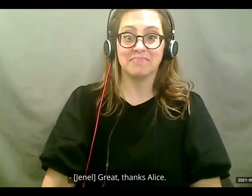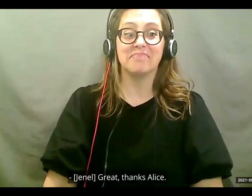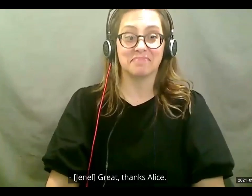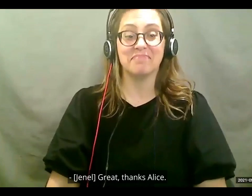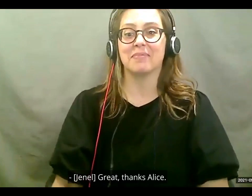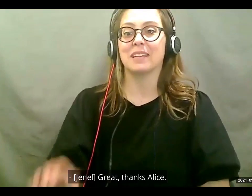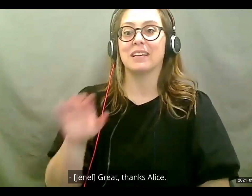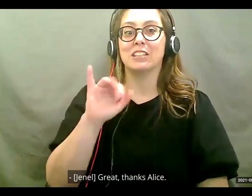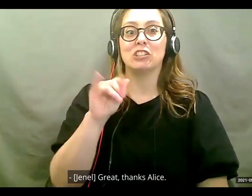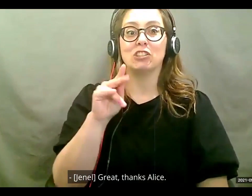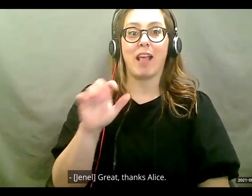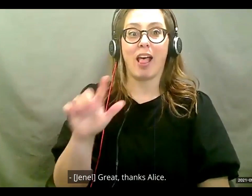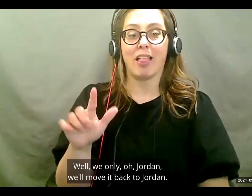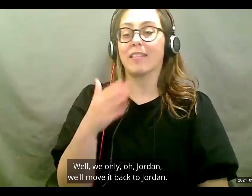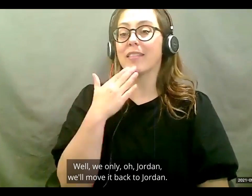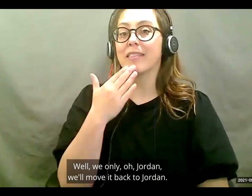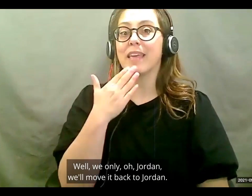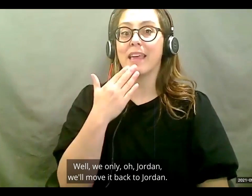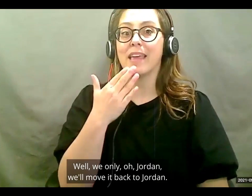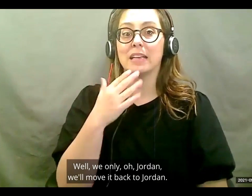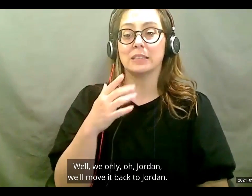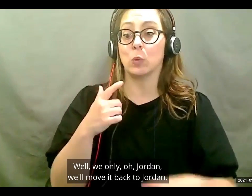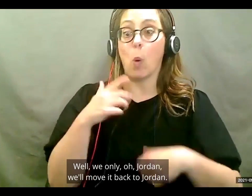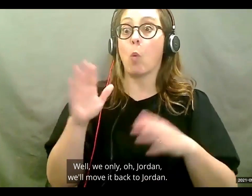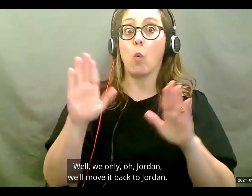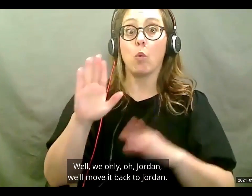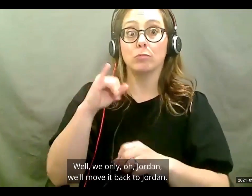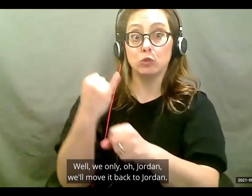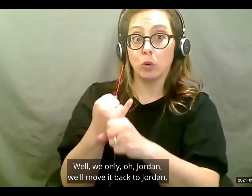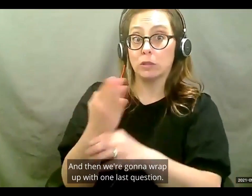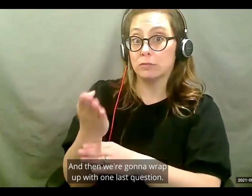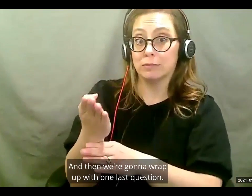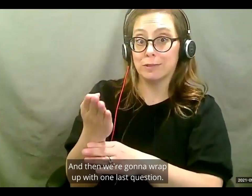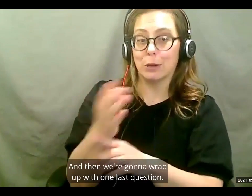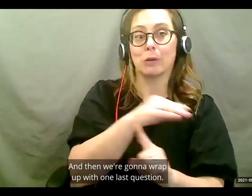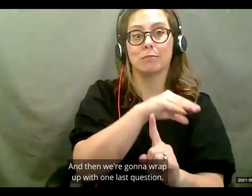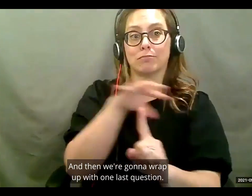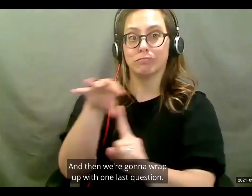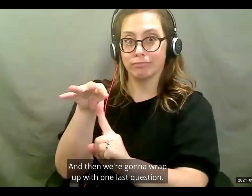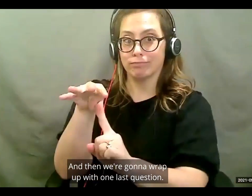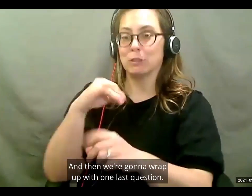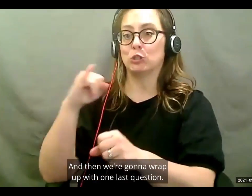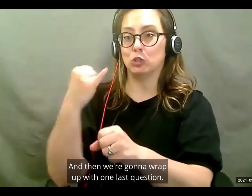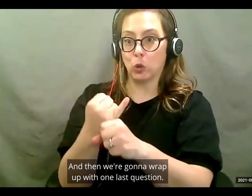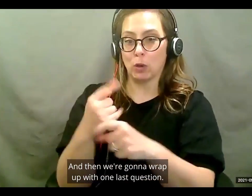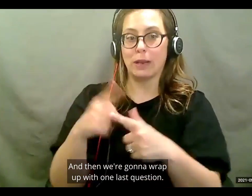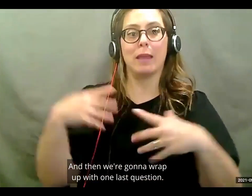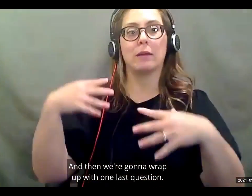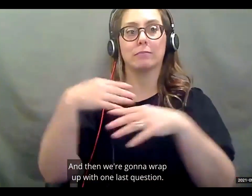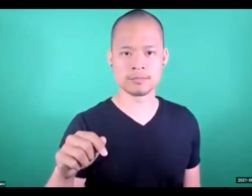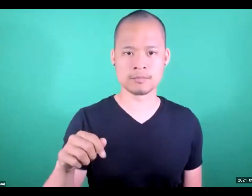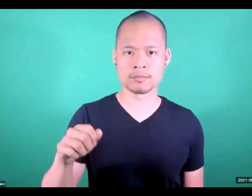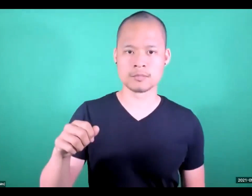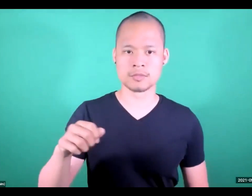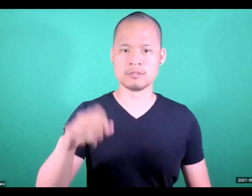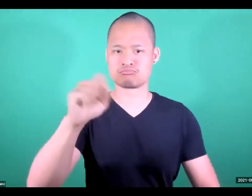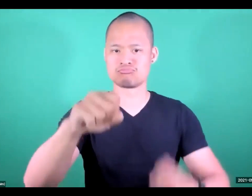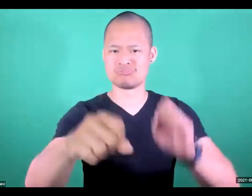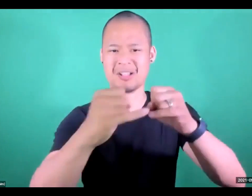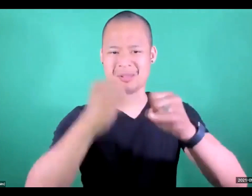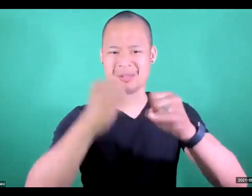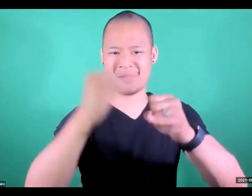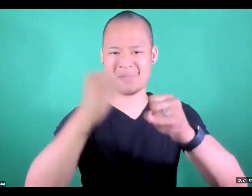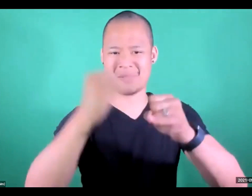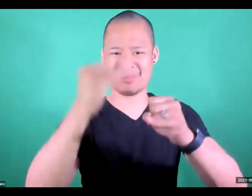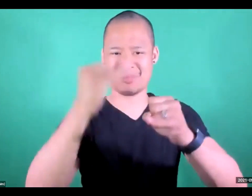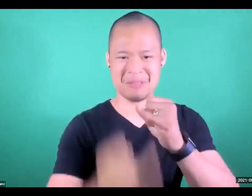Great. Thanks, Alice. Well, Jordan, we'll move it back to Jordan, and then we're going to wrap up with one last question.